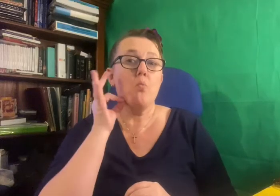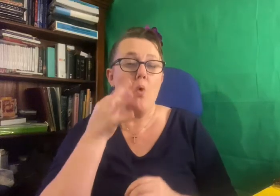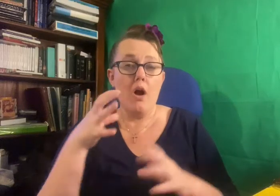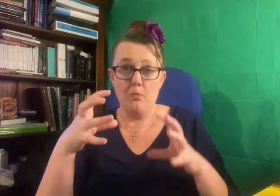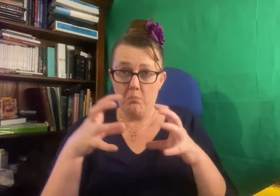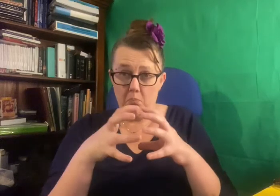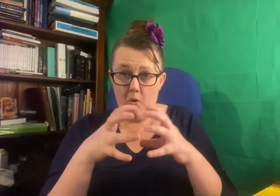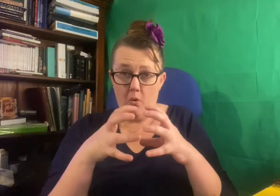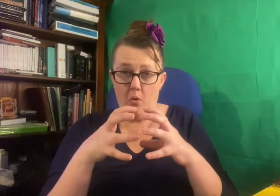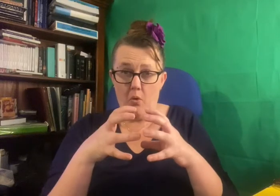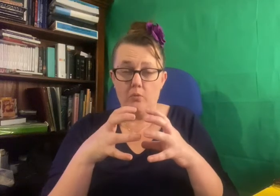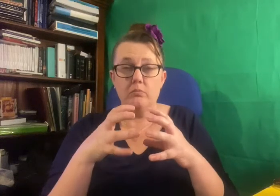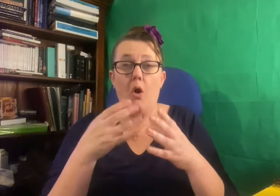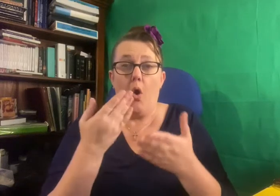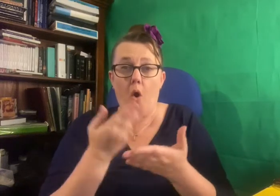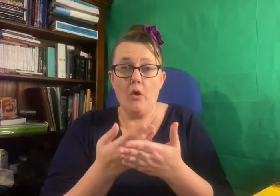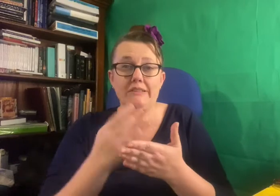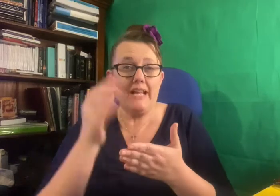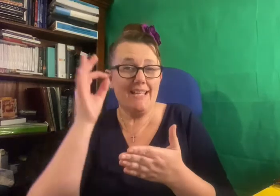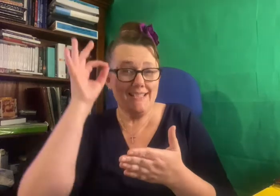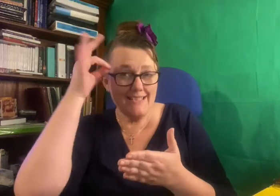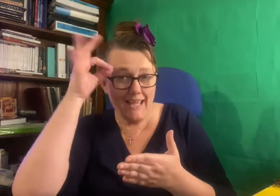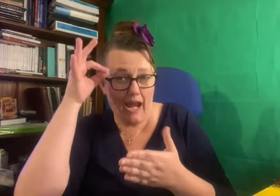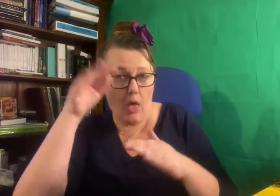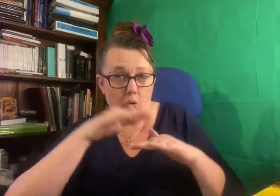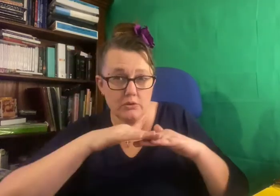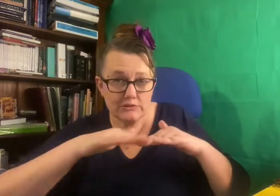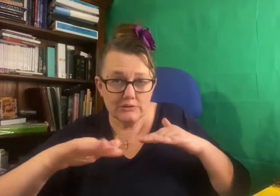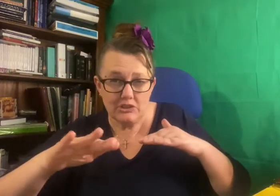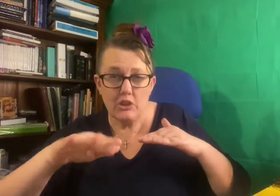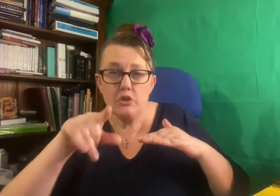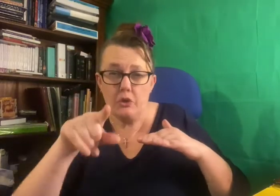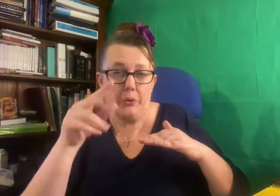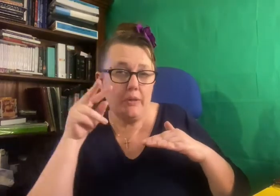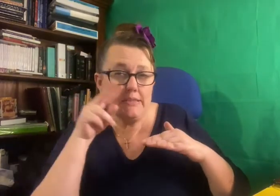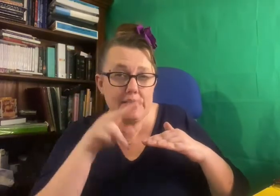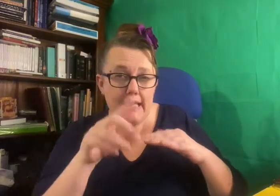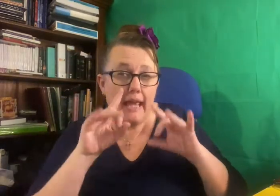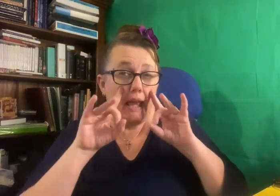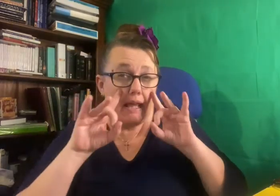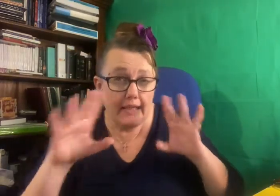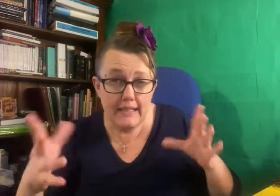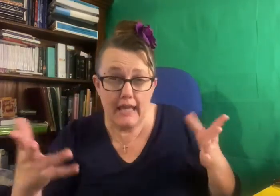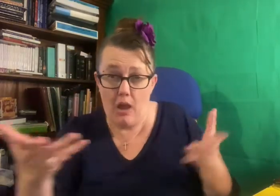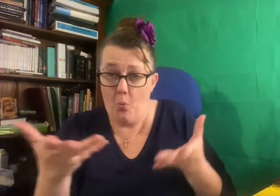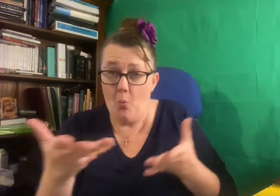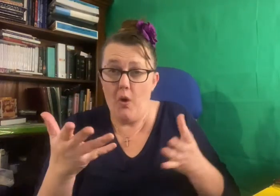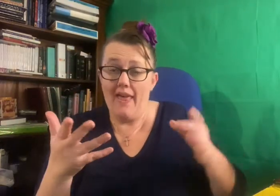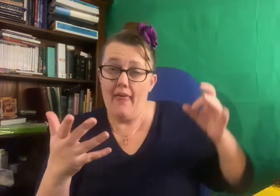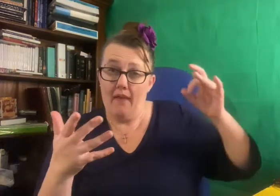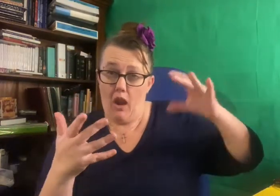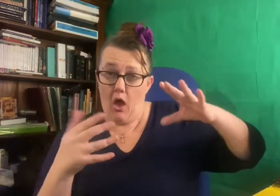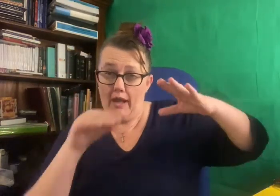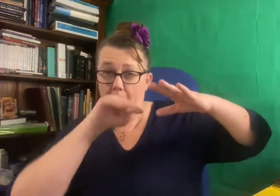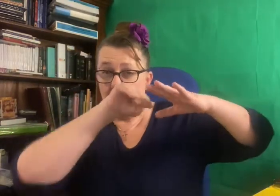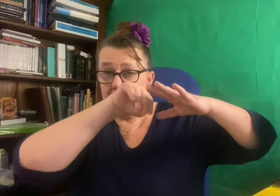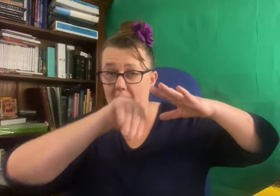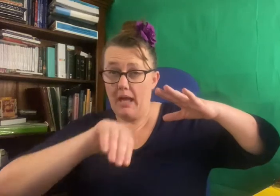I've used a white ball on a yellow surface so you can see clearly where the